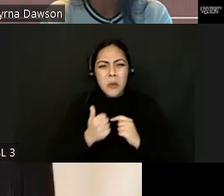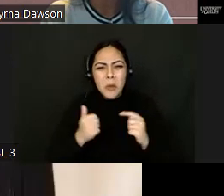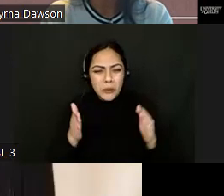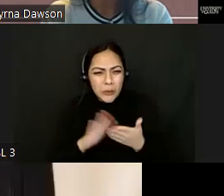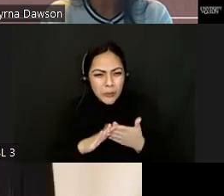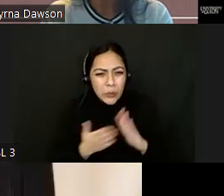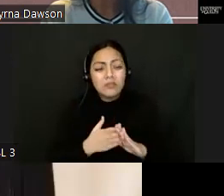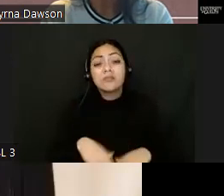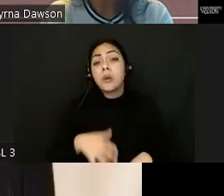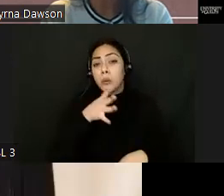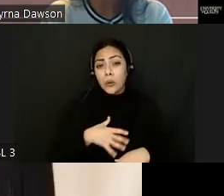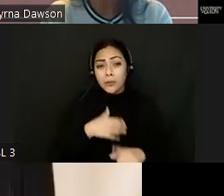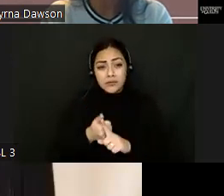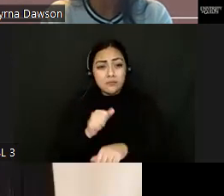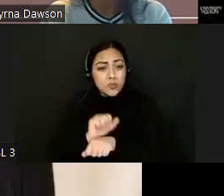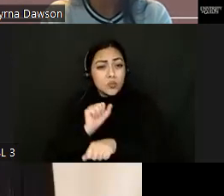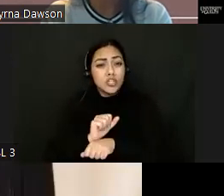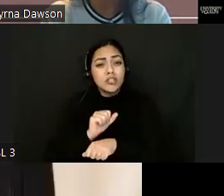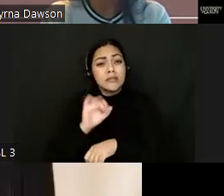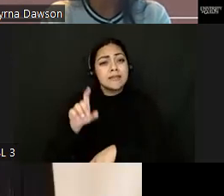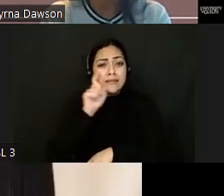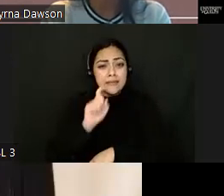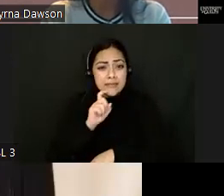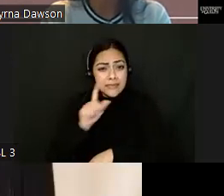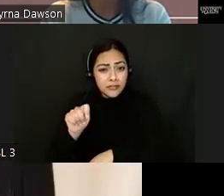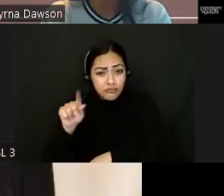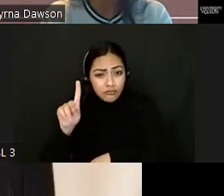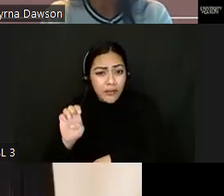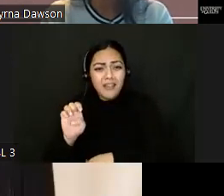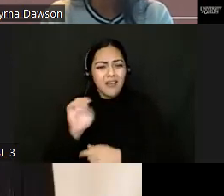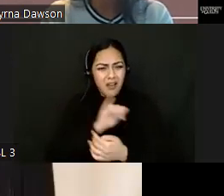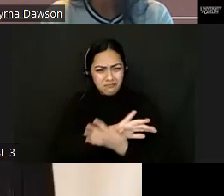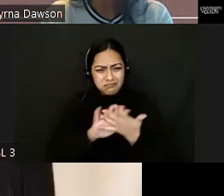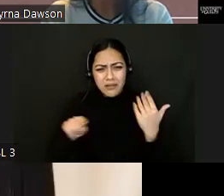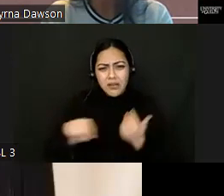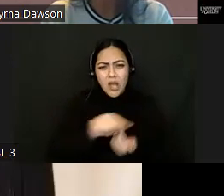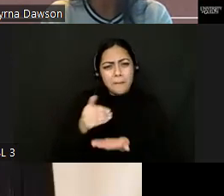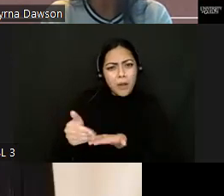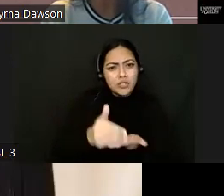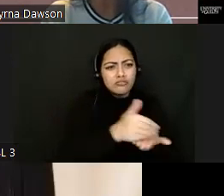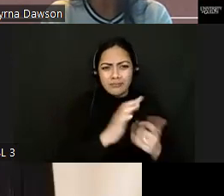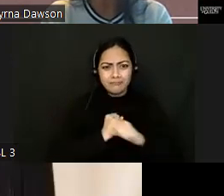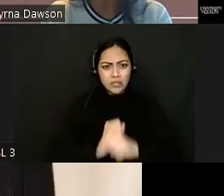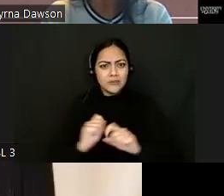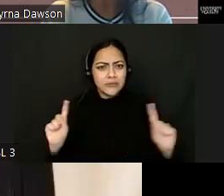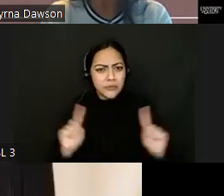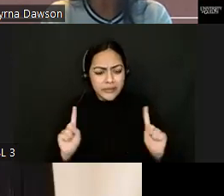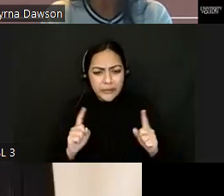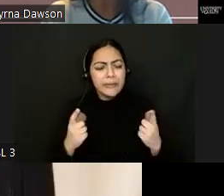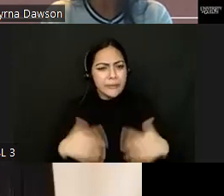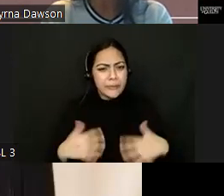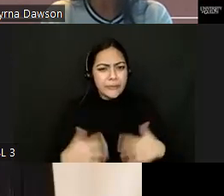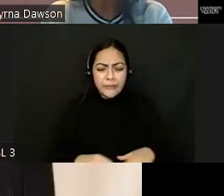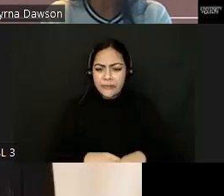So why have we not witnessed more progress given all of these efforts? In part, I argue it is because many of our leaders